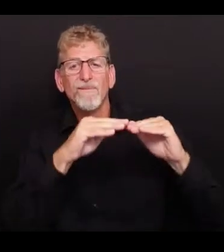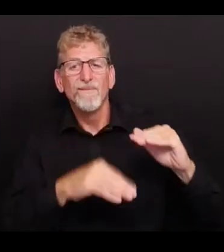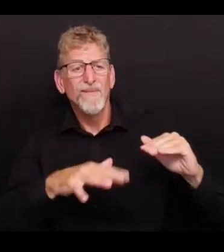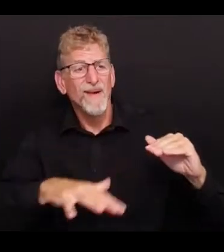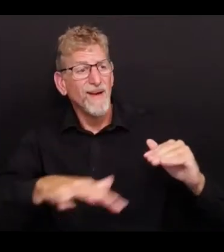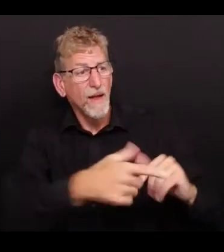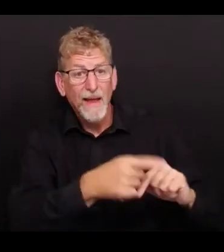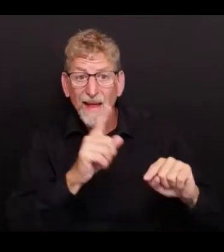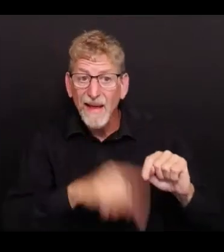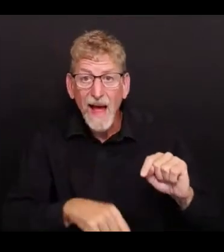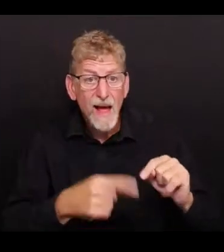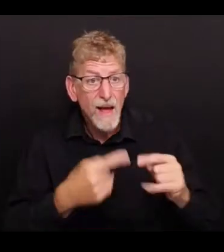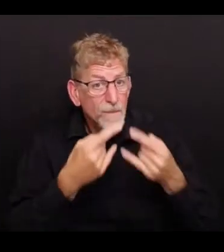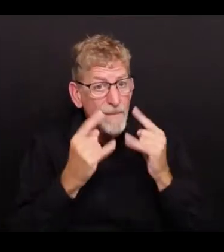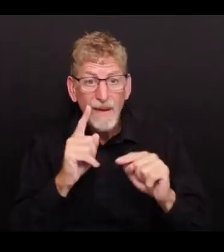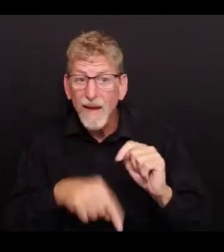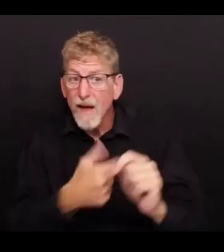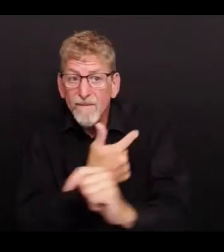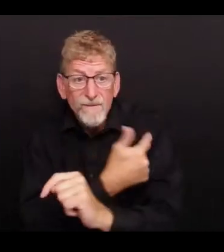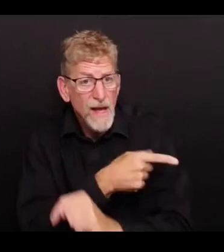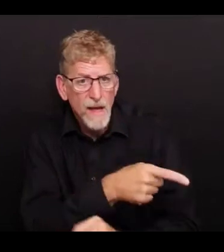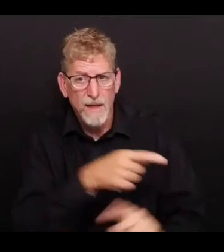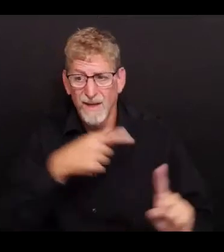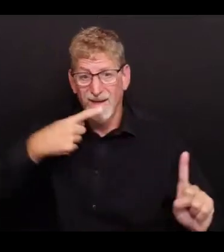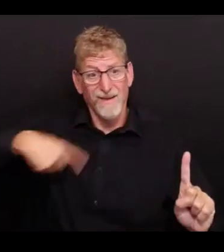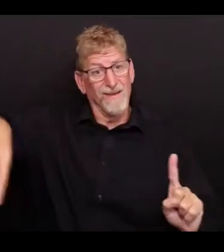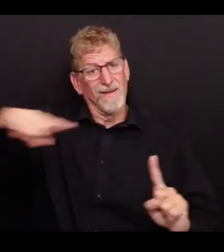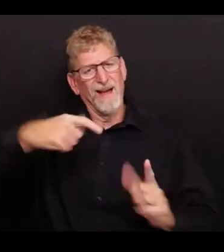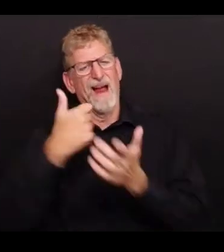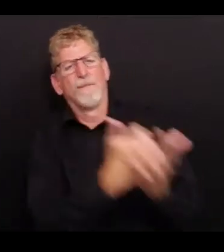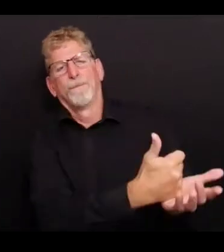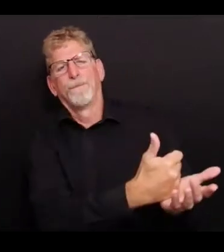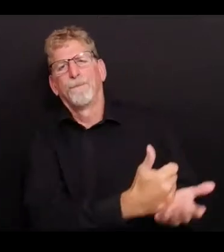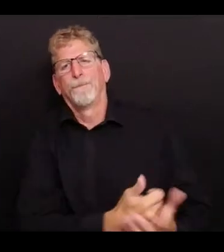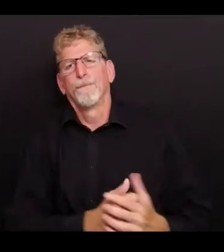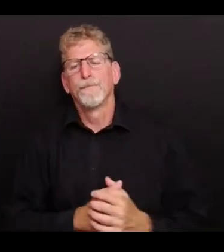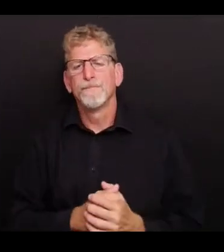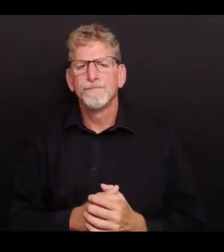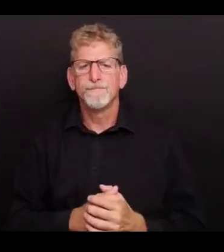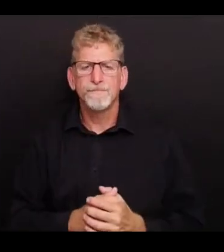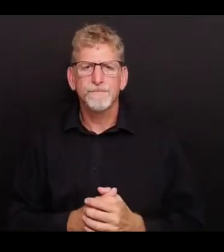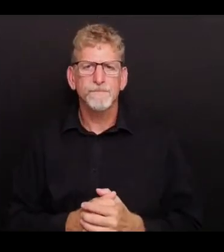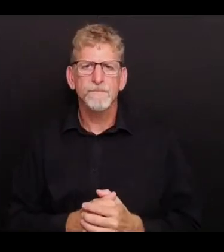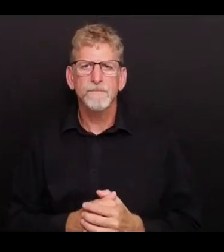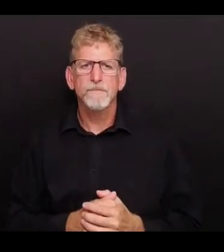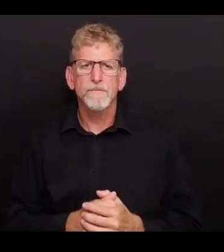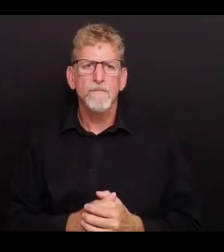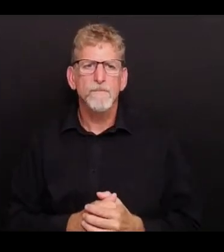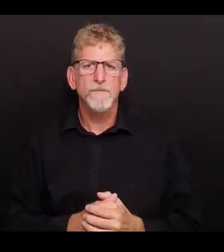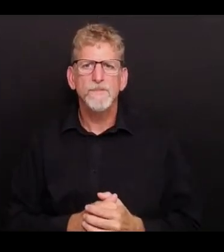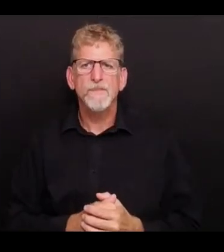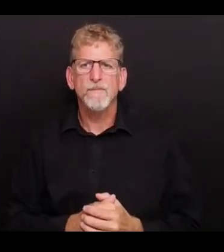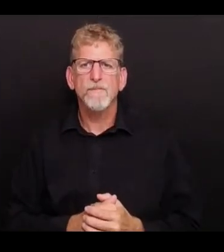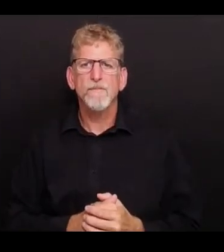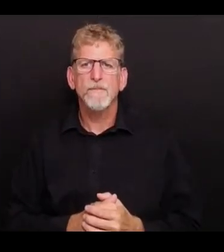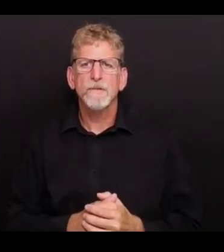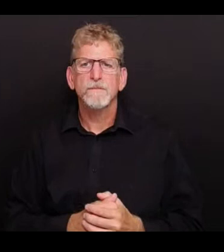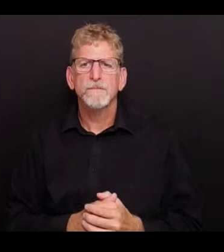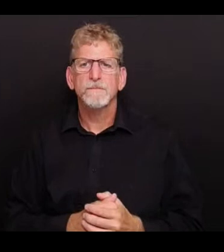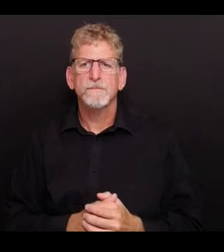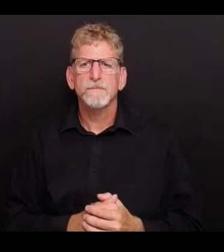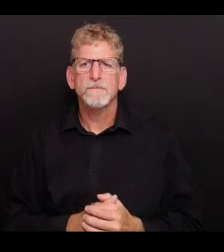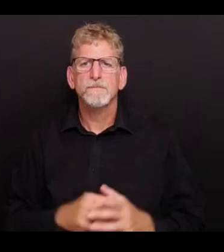is particularly valuable in a school setting. I mentioned on previous calls that CDC produced an